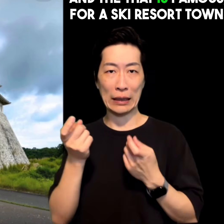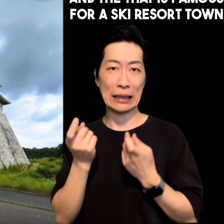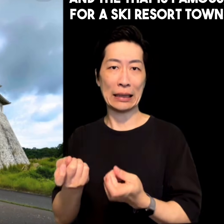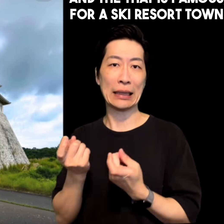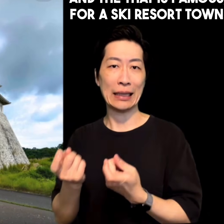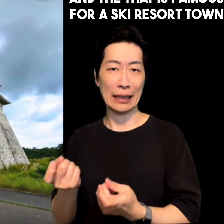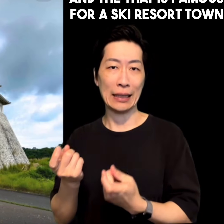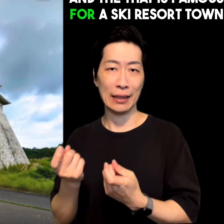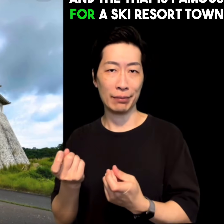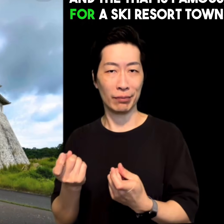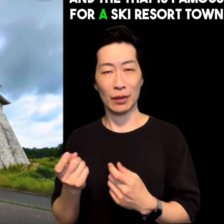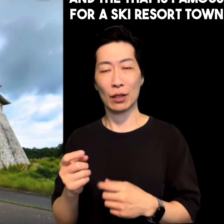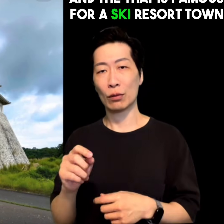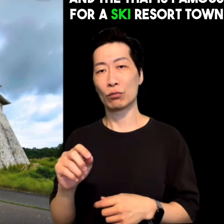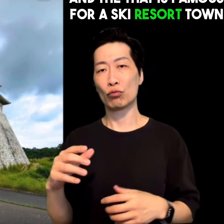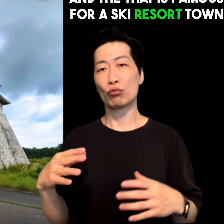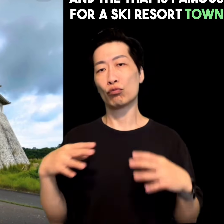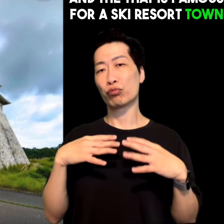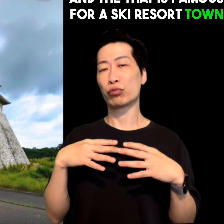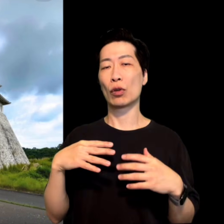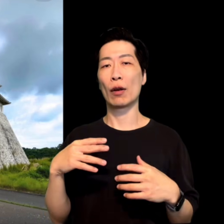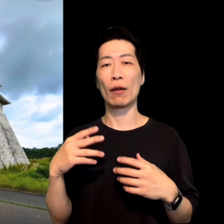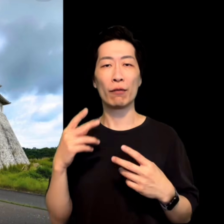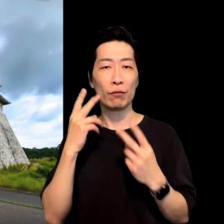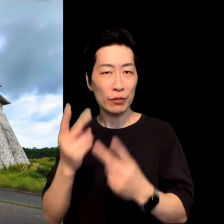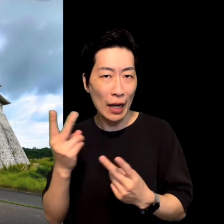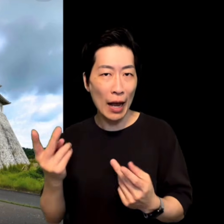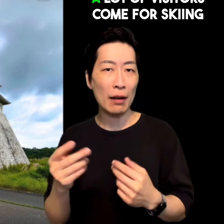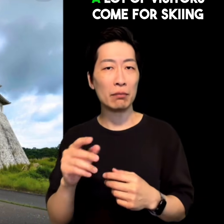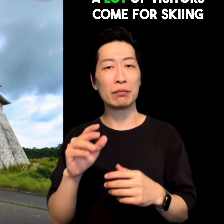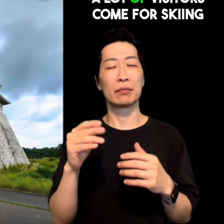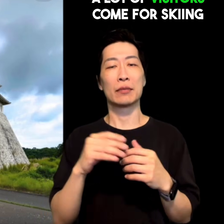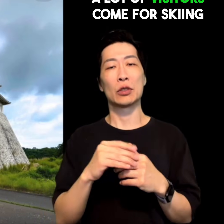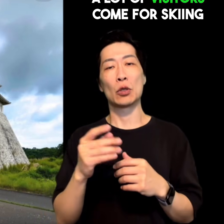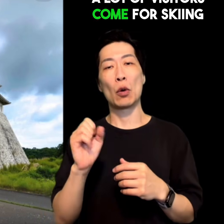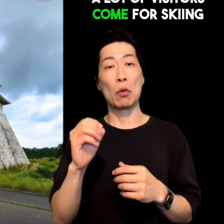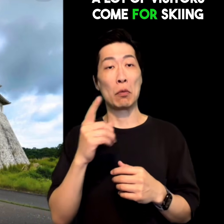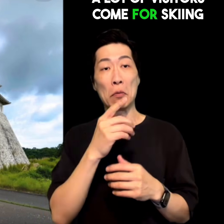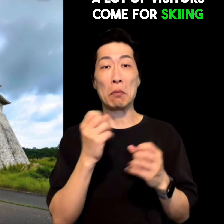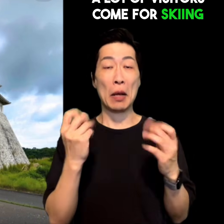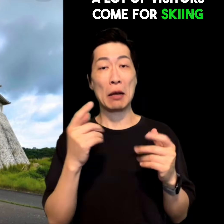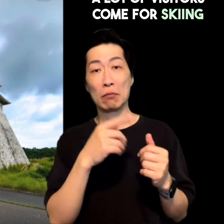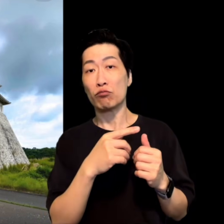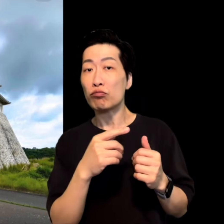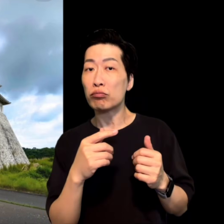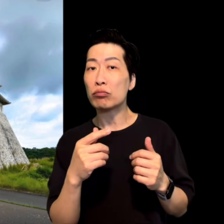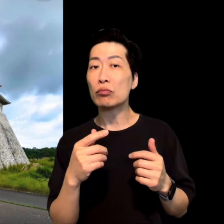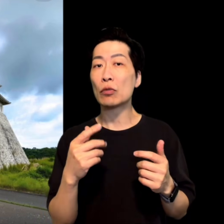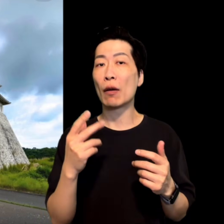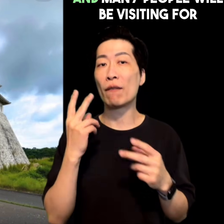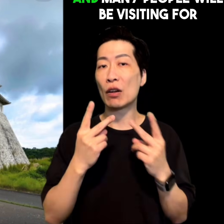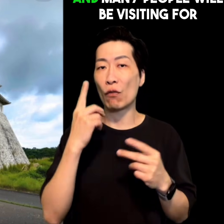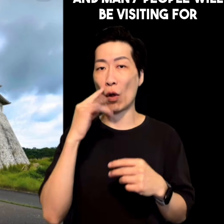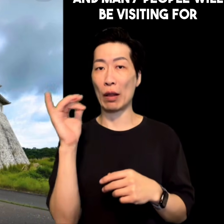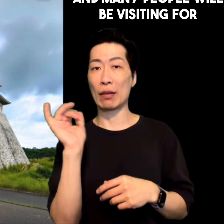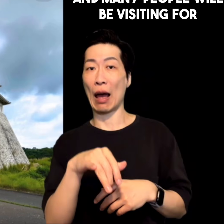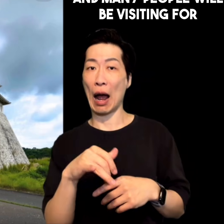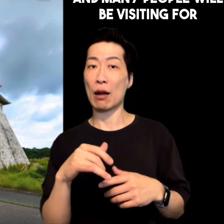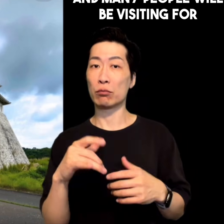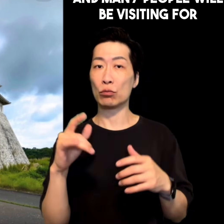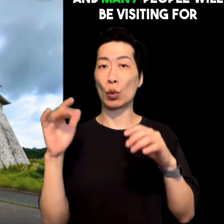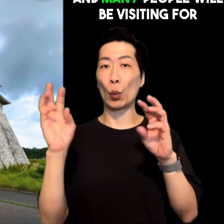that is famous for a ski resort town. A lot of visitors come for skiing,